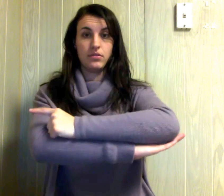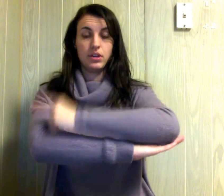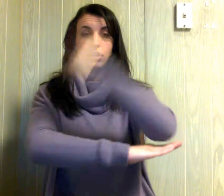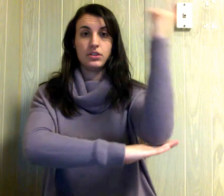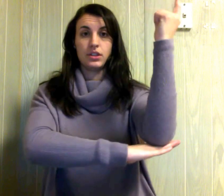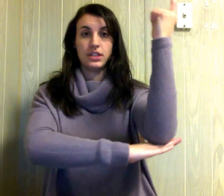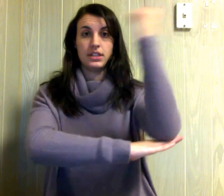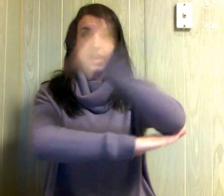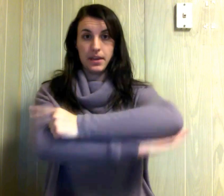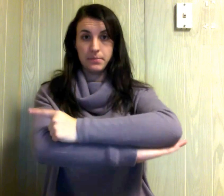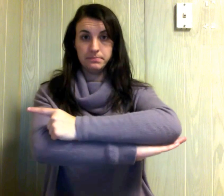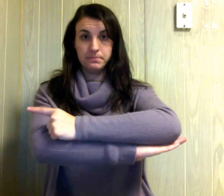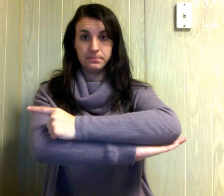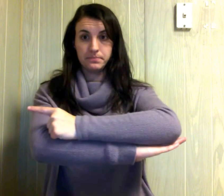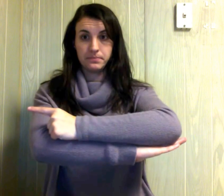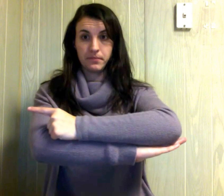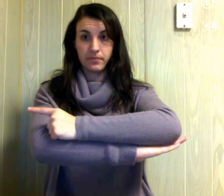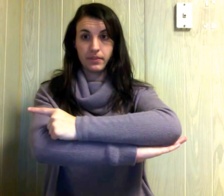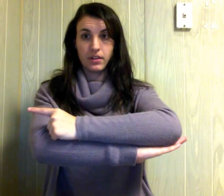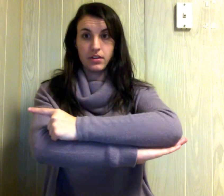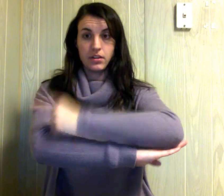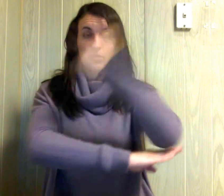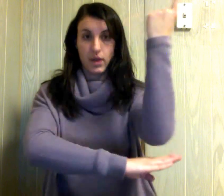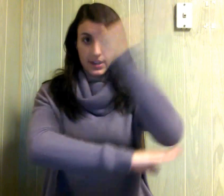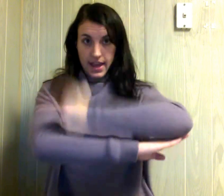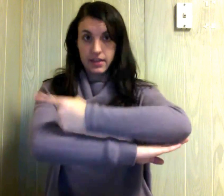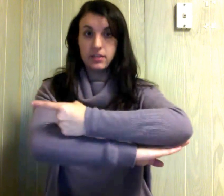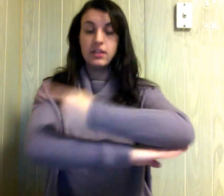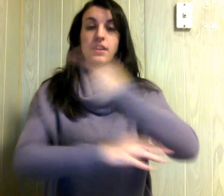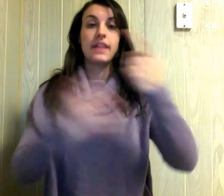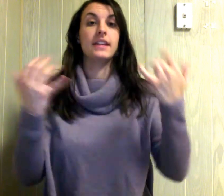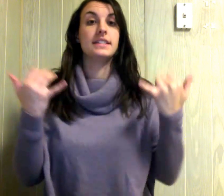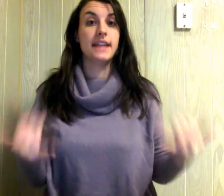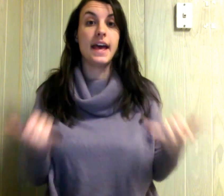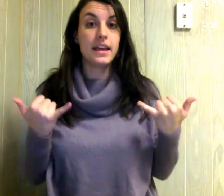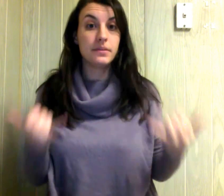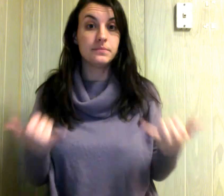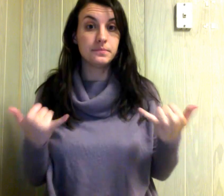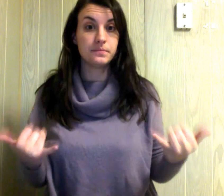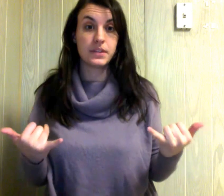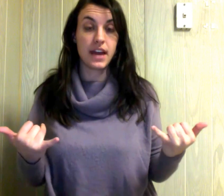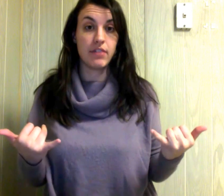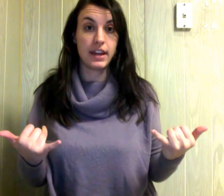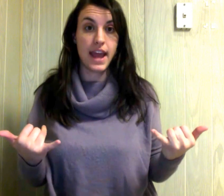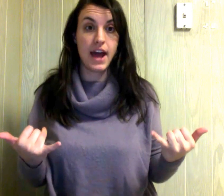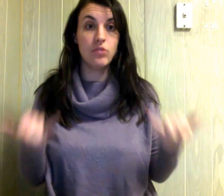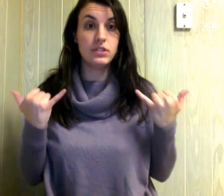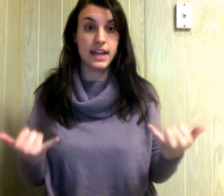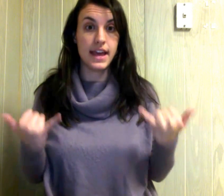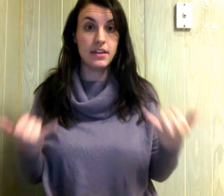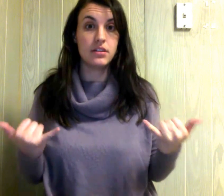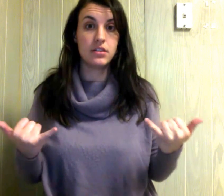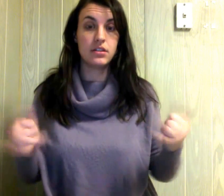So the day. One day. And then today, It's kind of like now, today. The